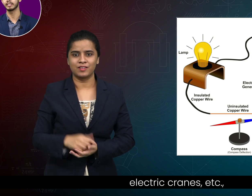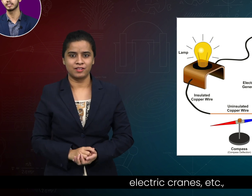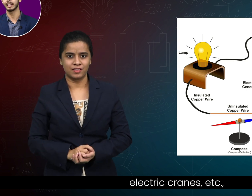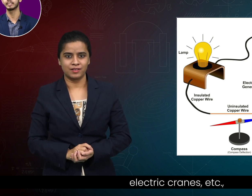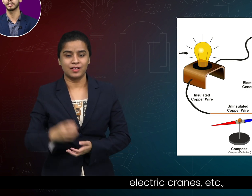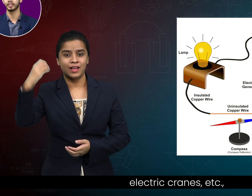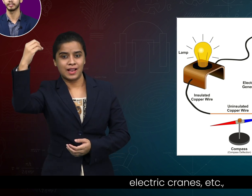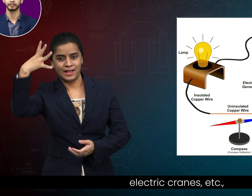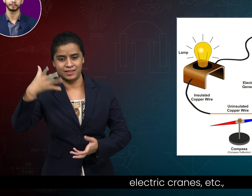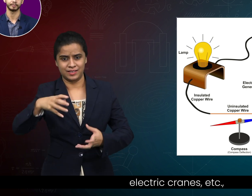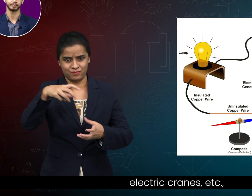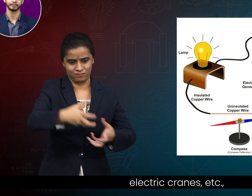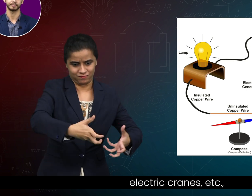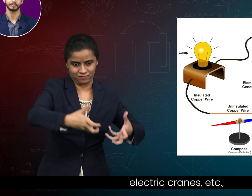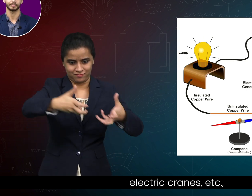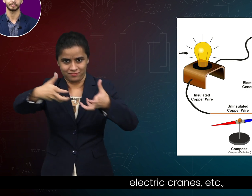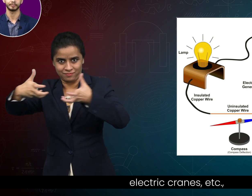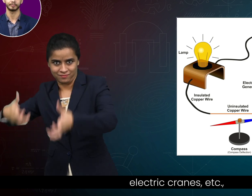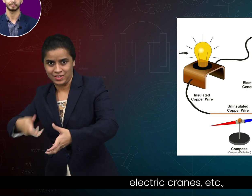electric cranes, etc.